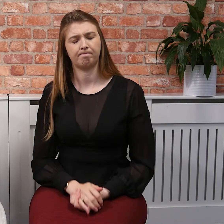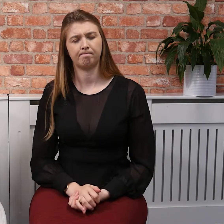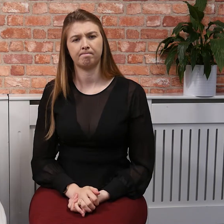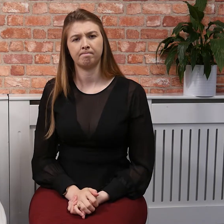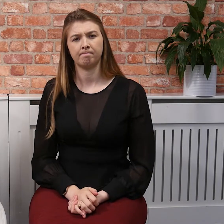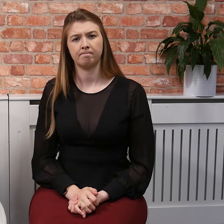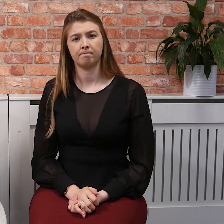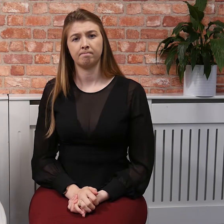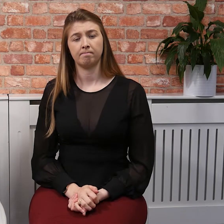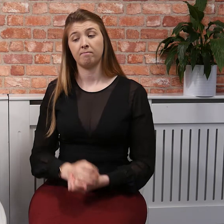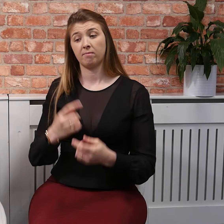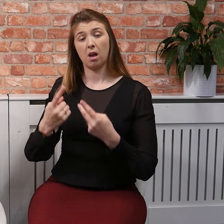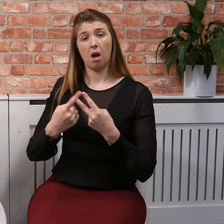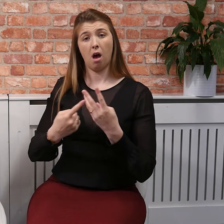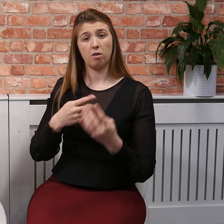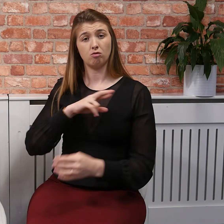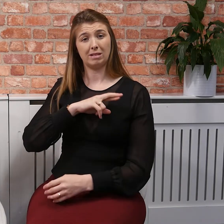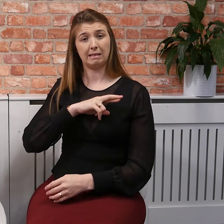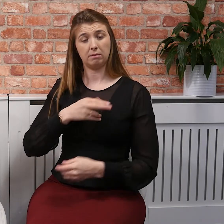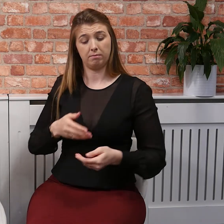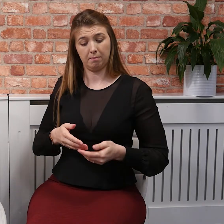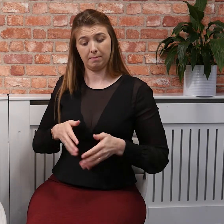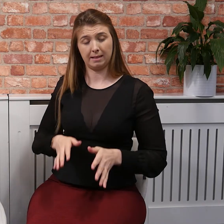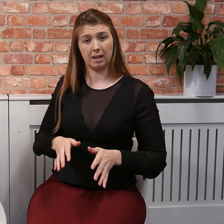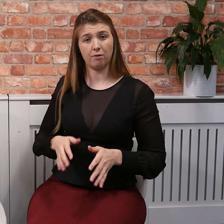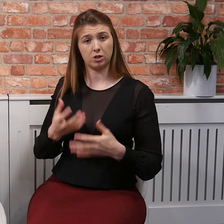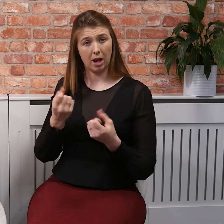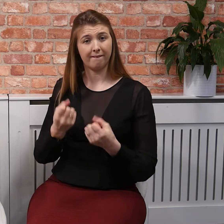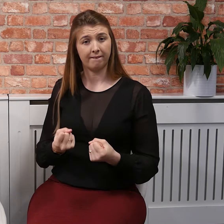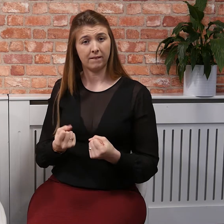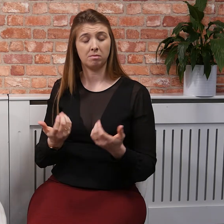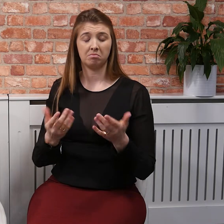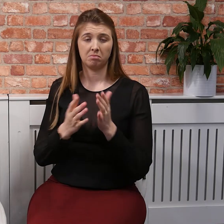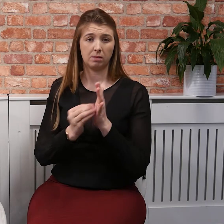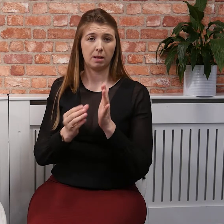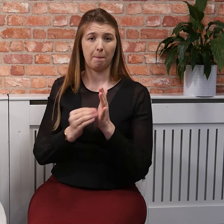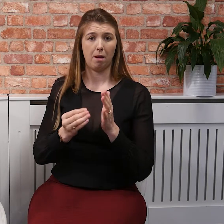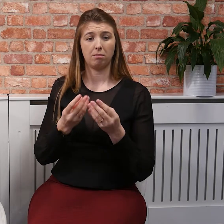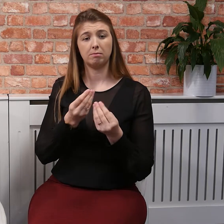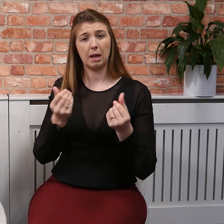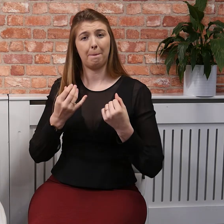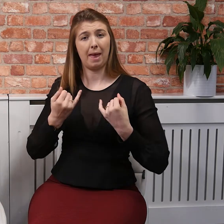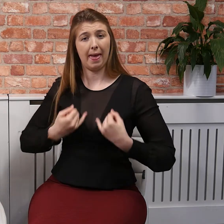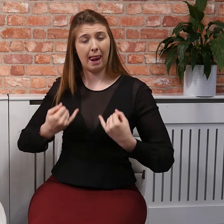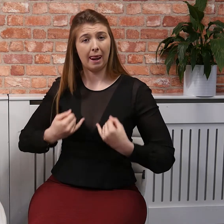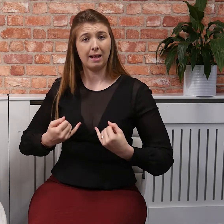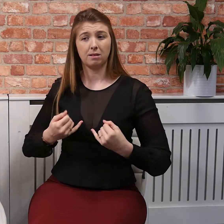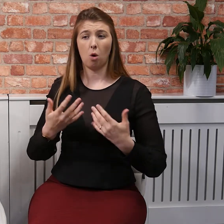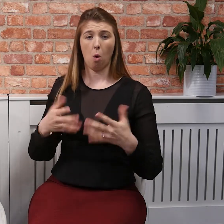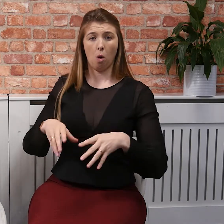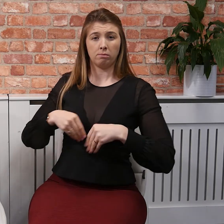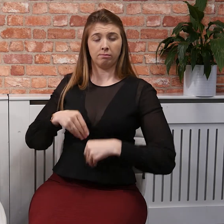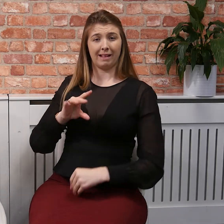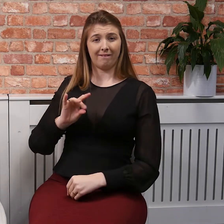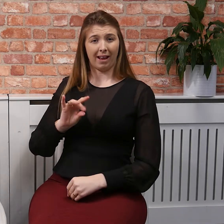There are other causes of miscarriage too. Sometimes it's illness or infection. There might be other problems